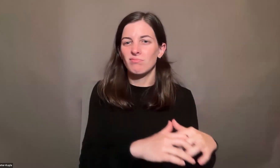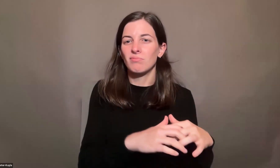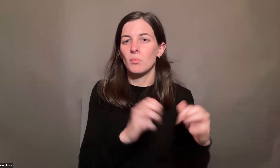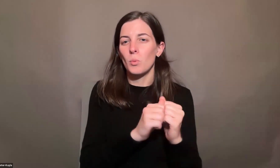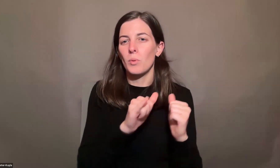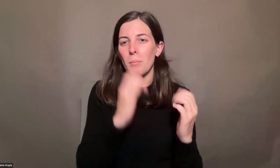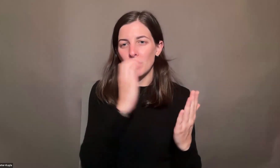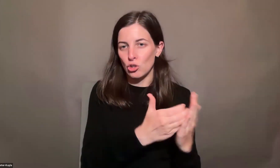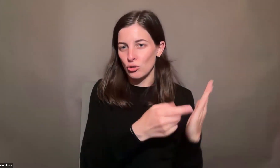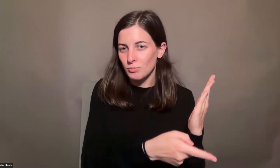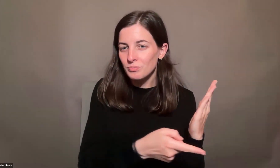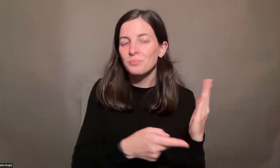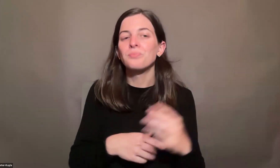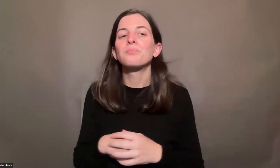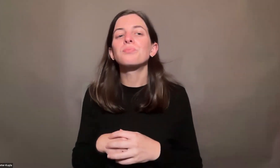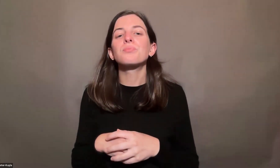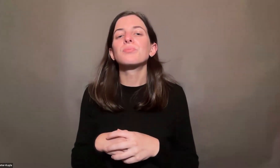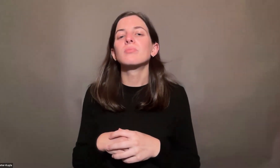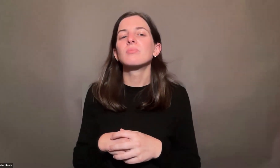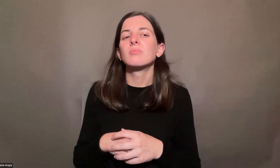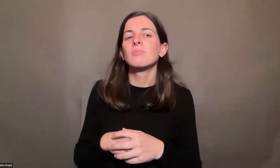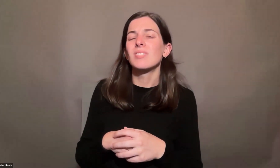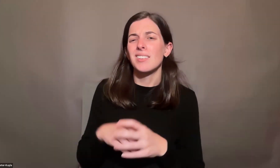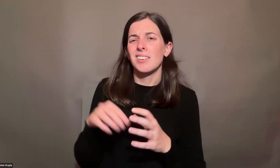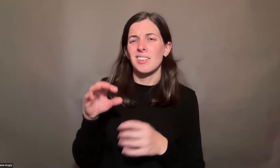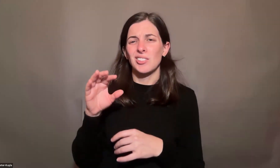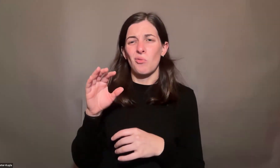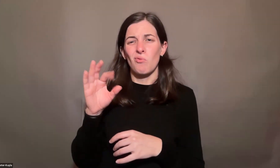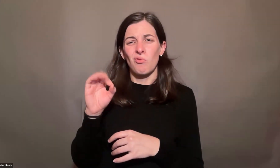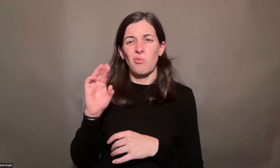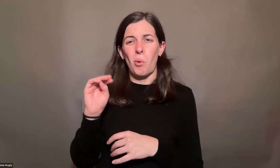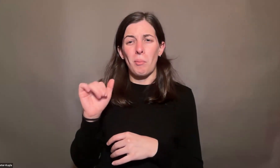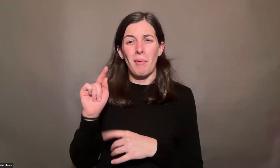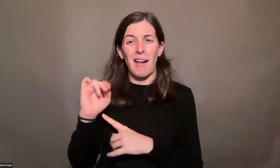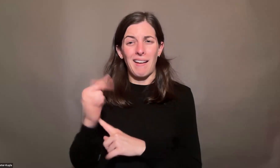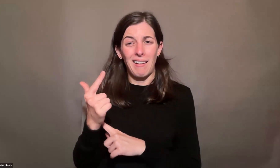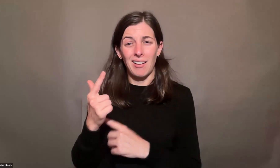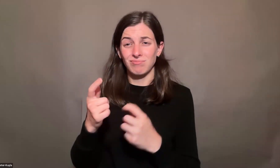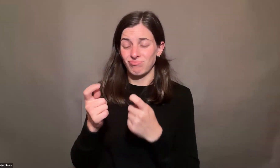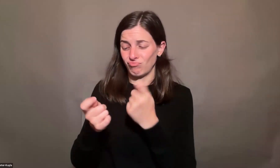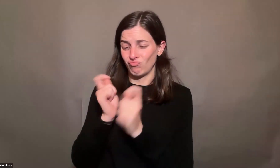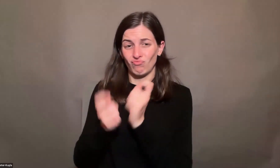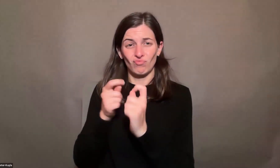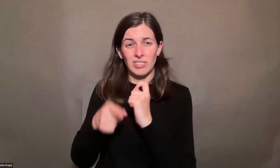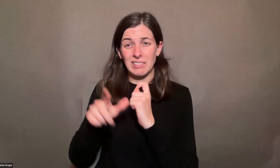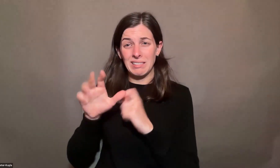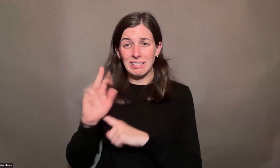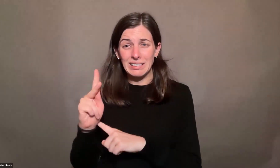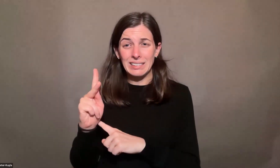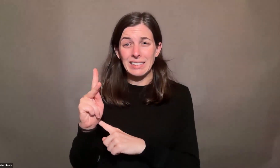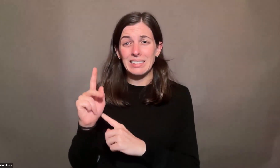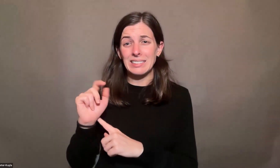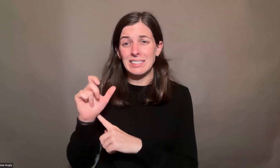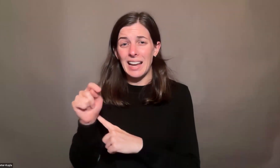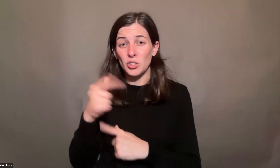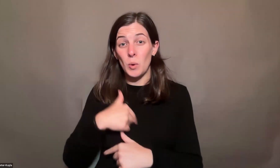And finally, thinking about formatting link text. I've got a very grumpy looking dog on this slide, got wild hair, and this is how